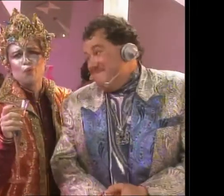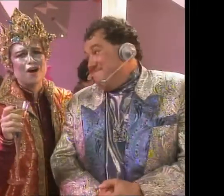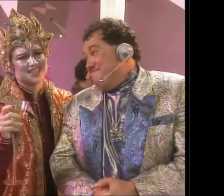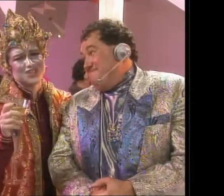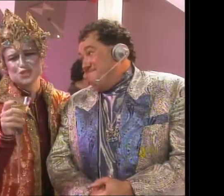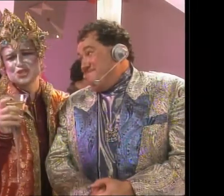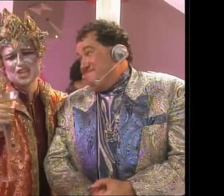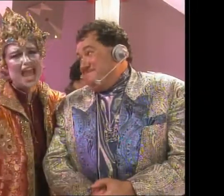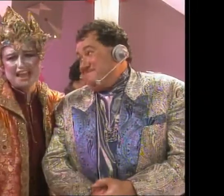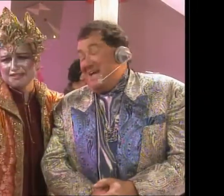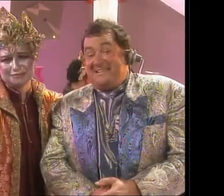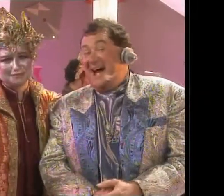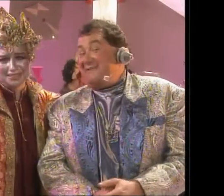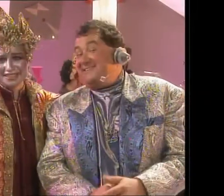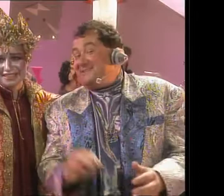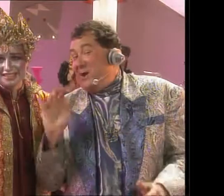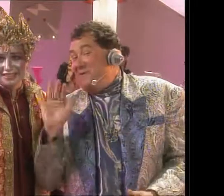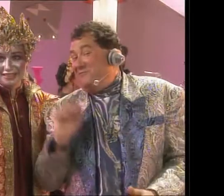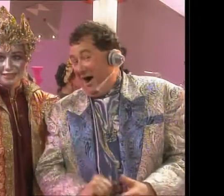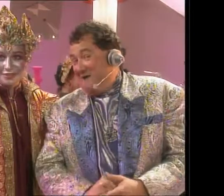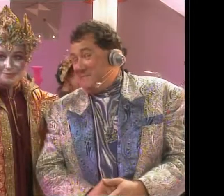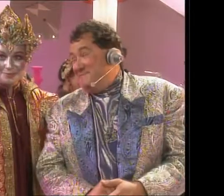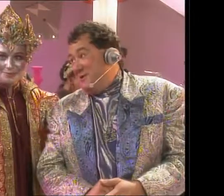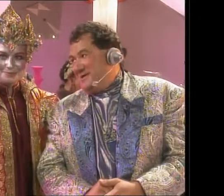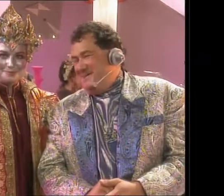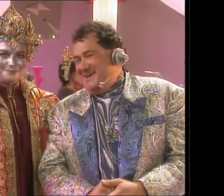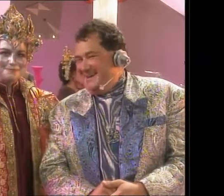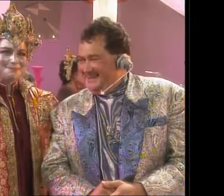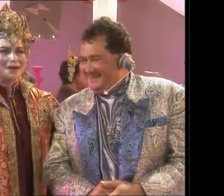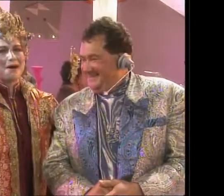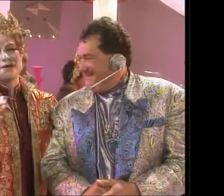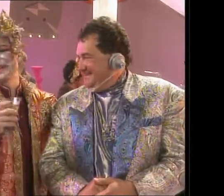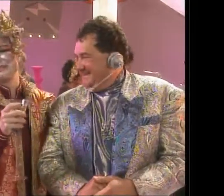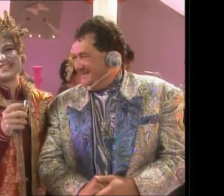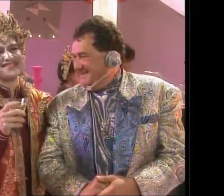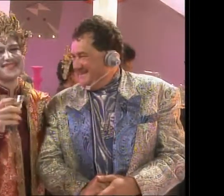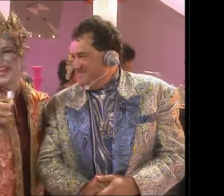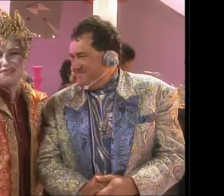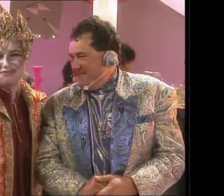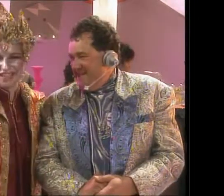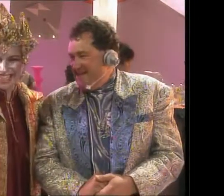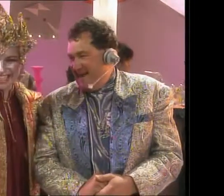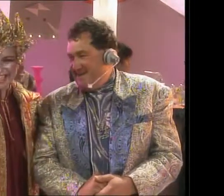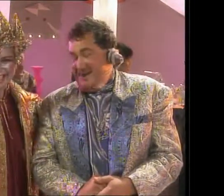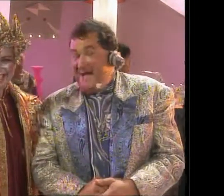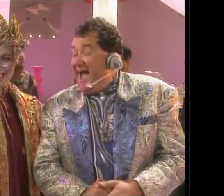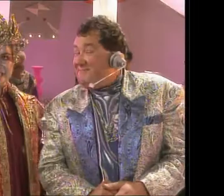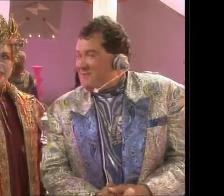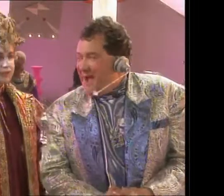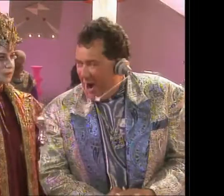a shame. So it is au revoir from the Pook and me. Oh, it was lovely. Thank you, dear. And from our host